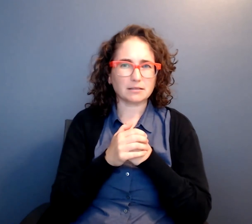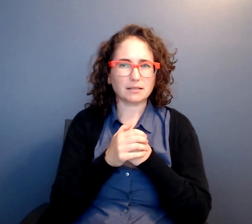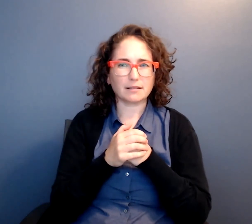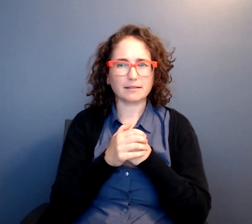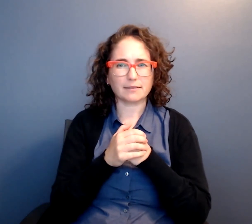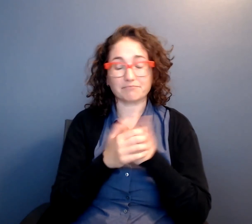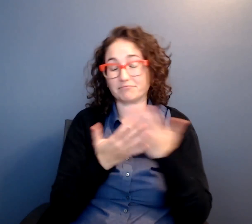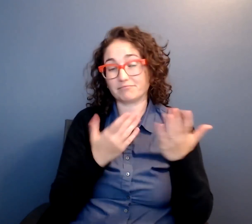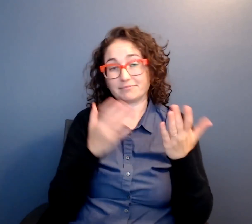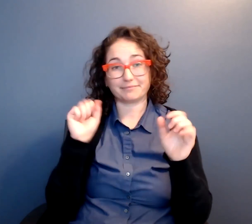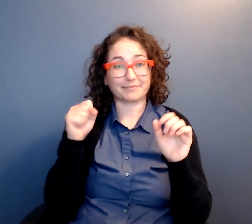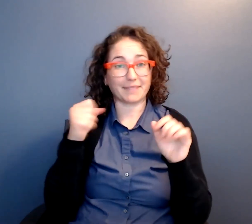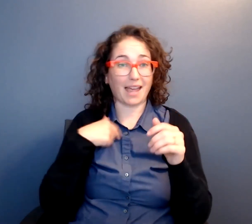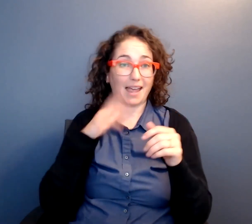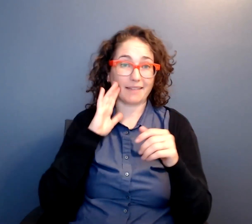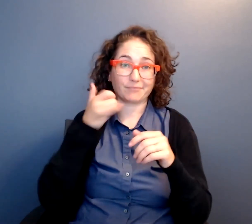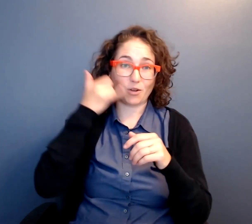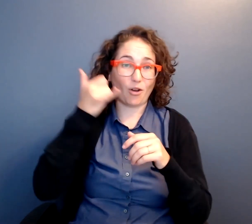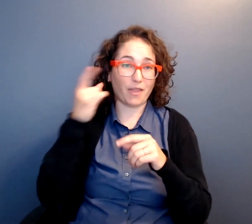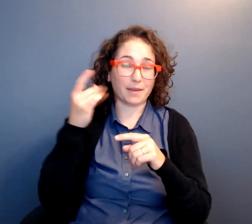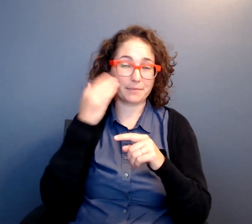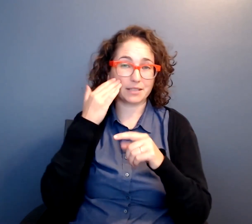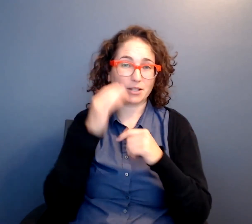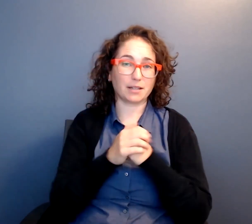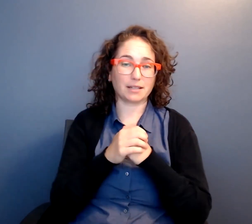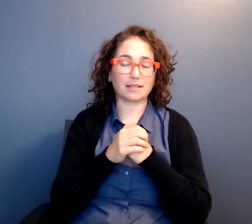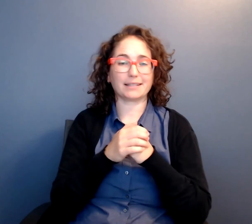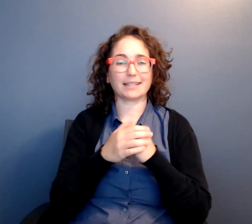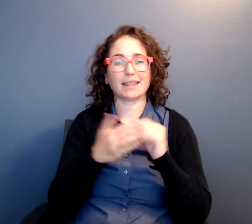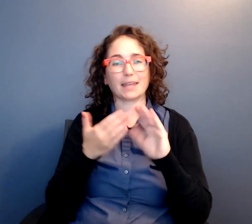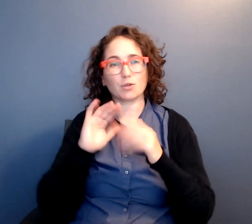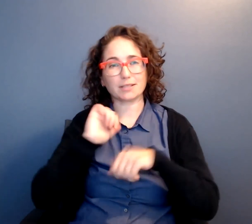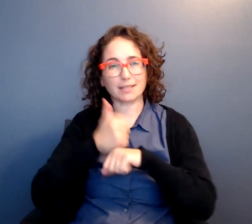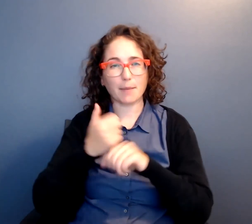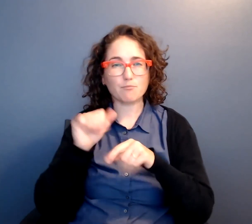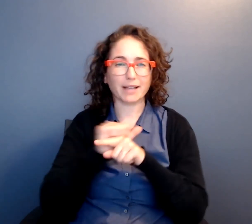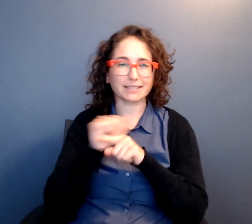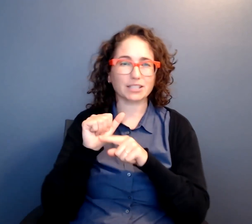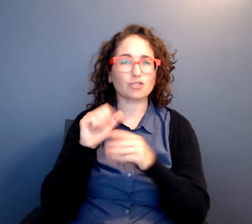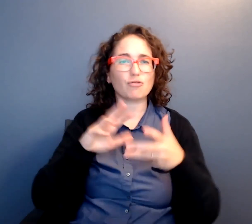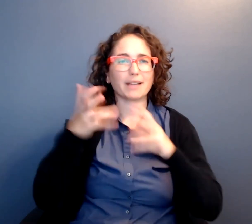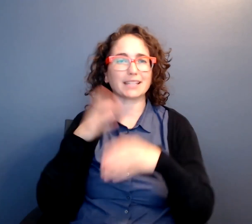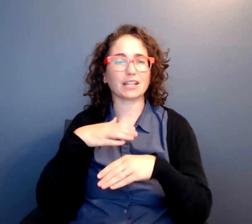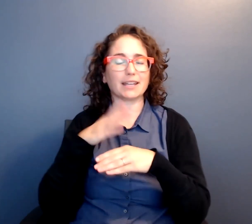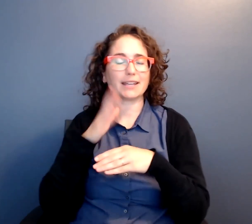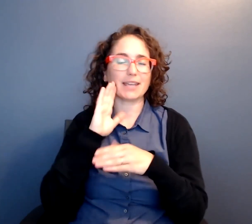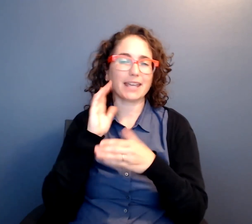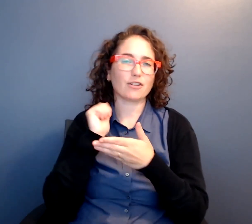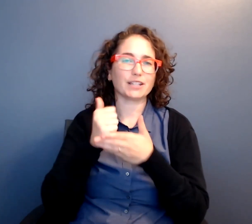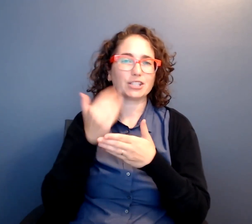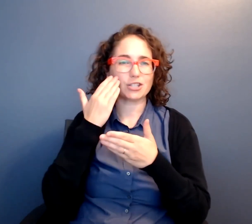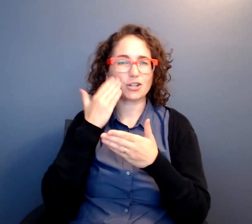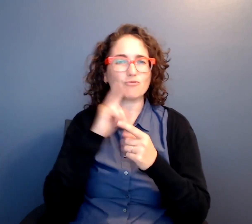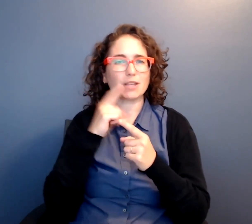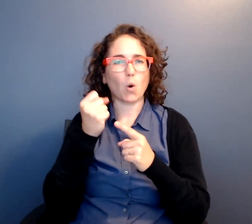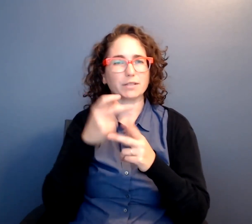I certainly call them CDEP, community defined practices, crisis interventions that are standing in the gap and holding spaces